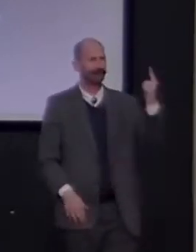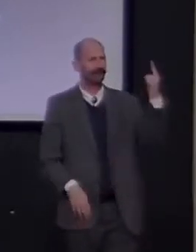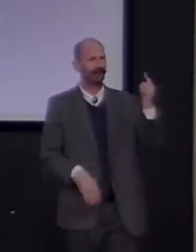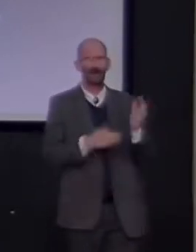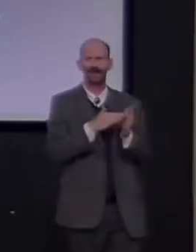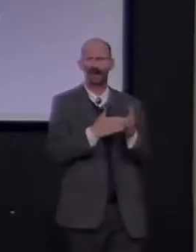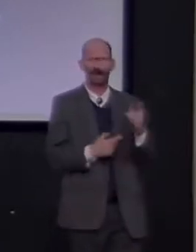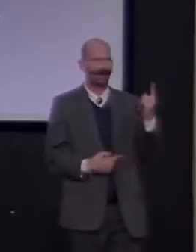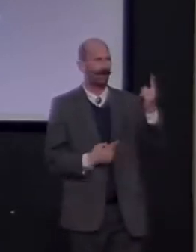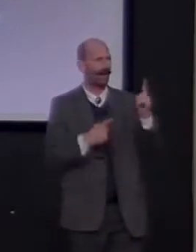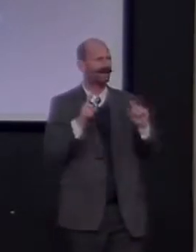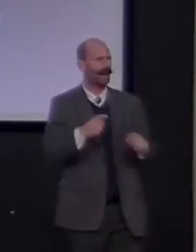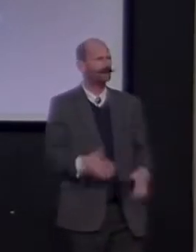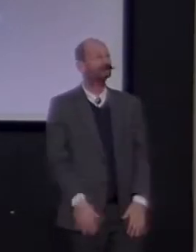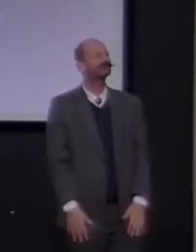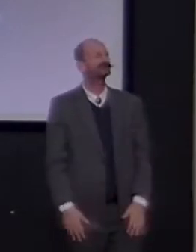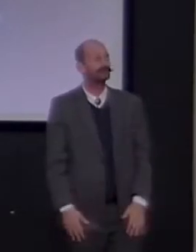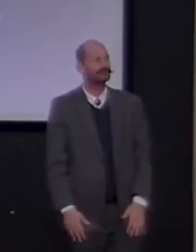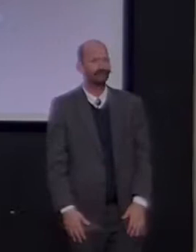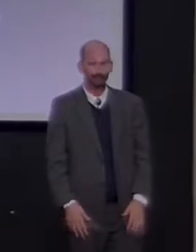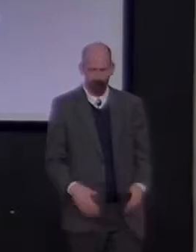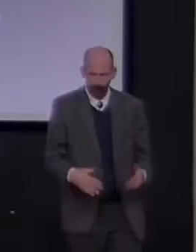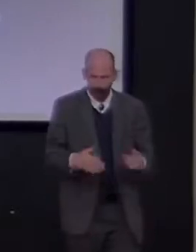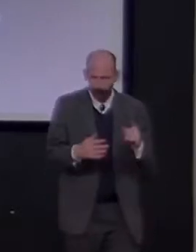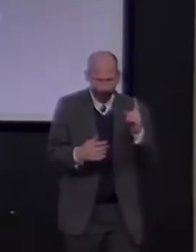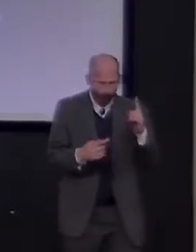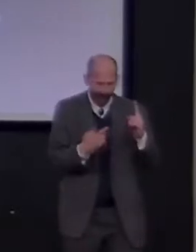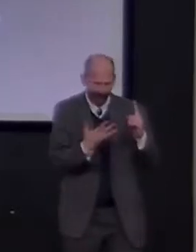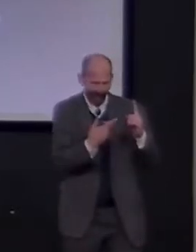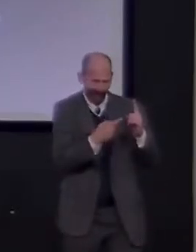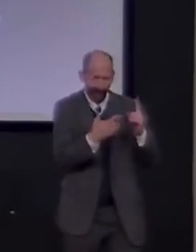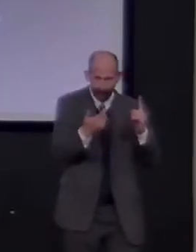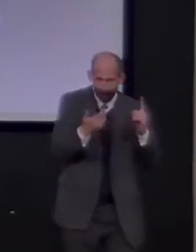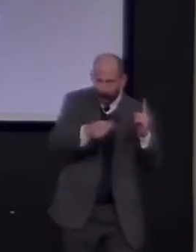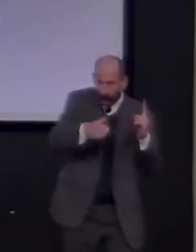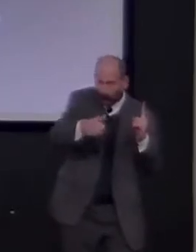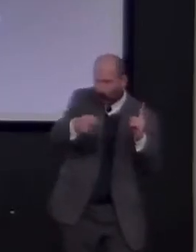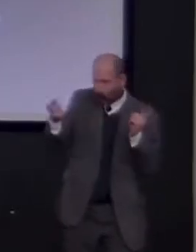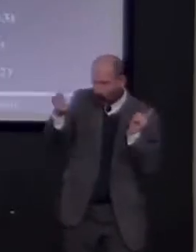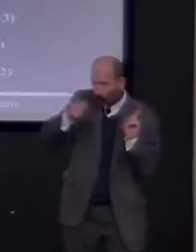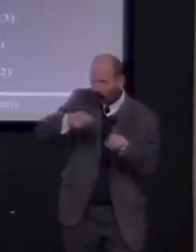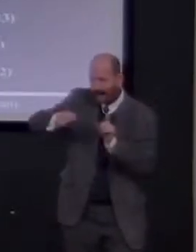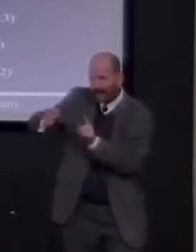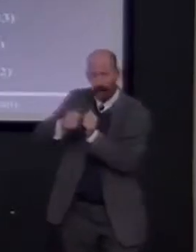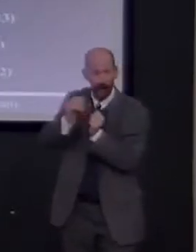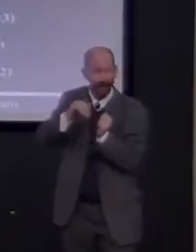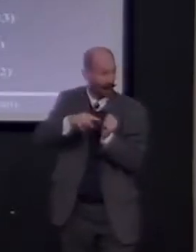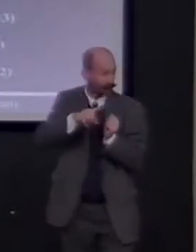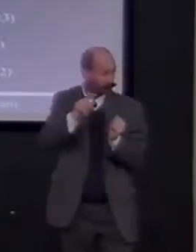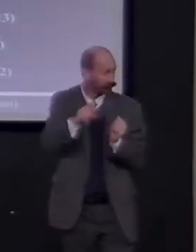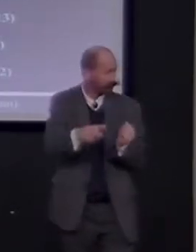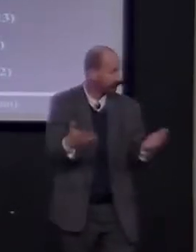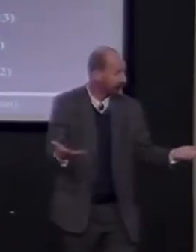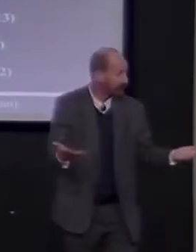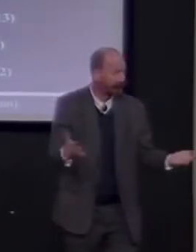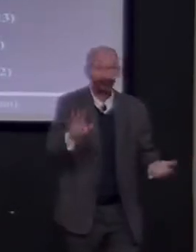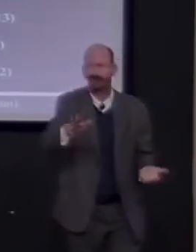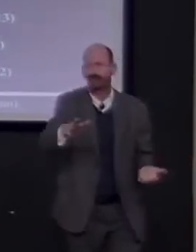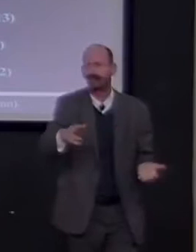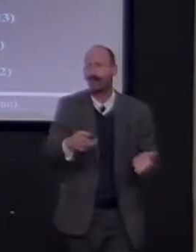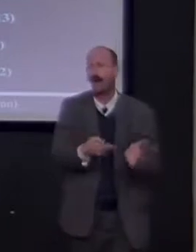test. Is there really any consensus in the literature regarding this question? And to be honest, the answer is